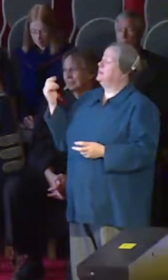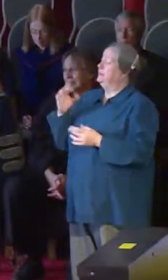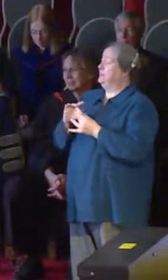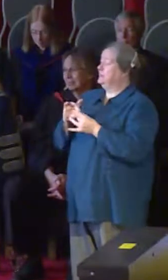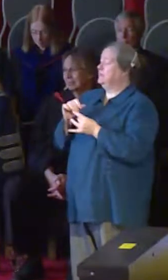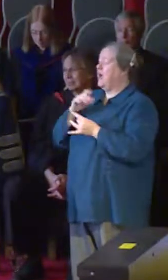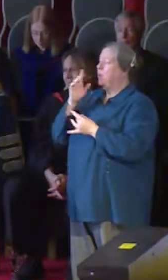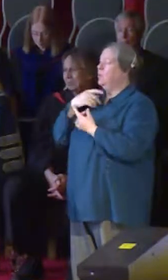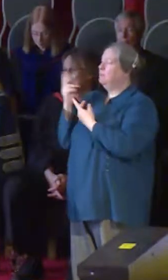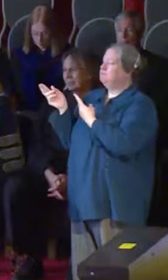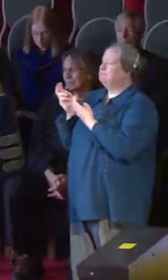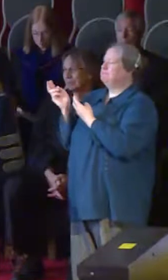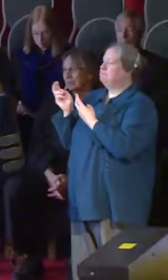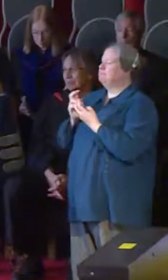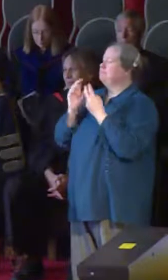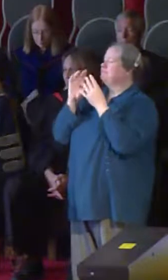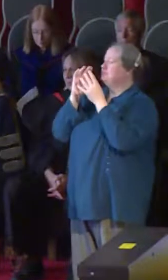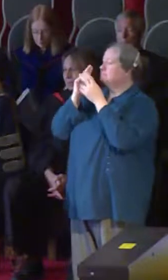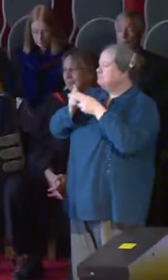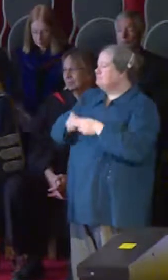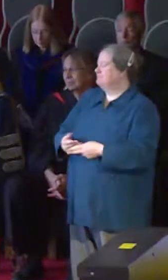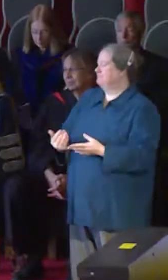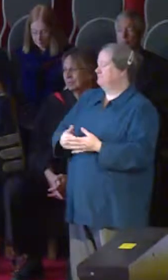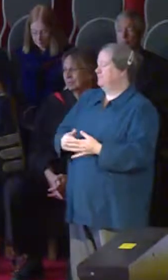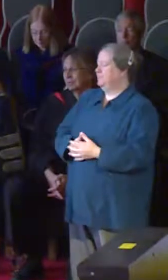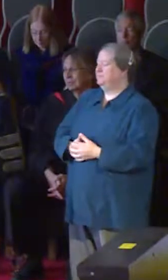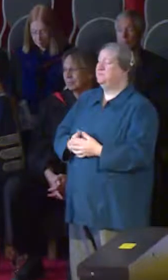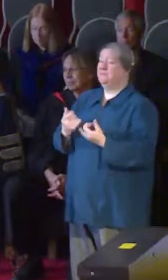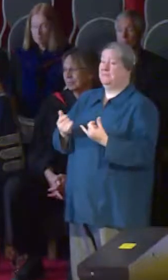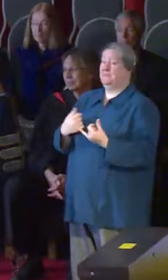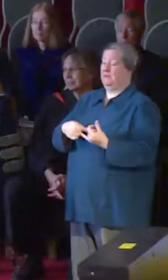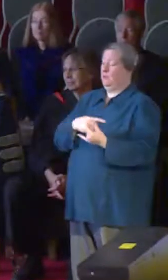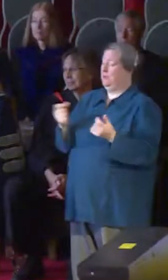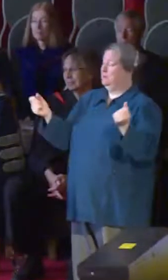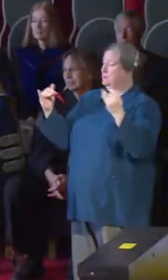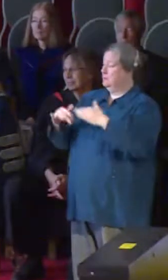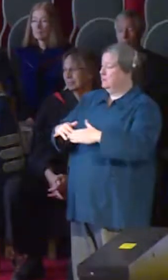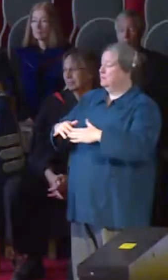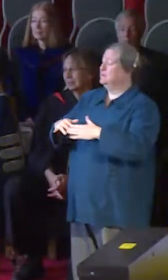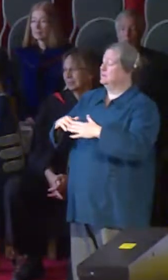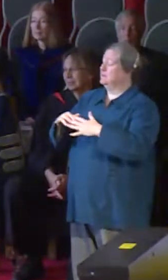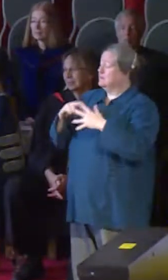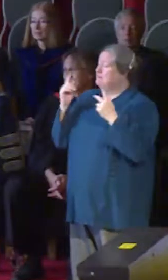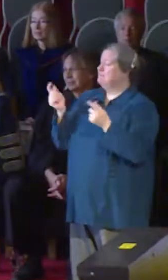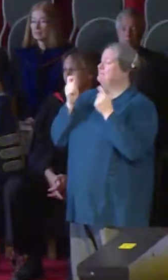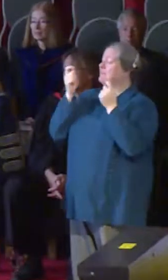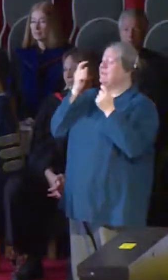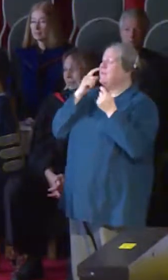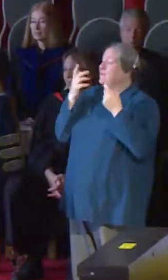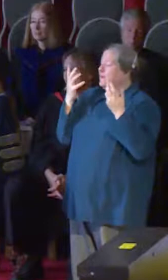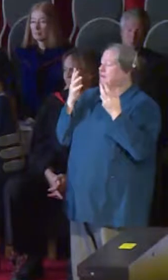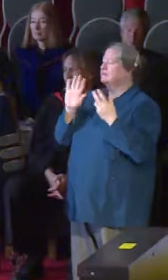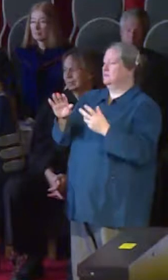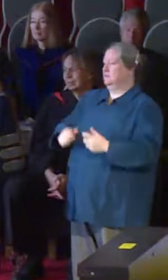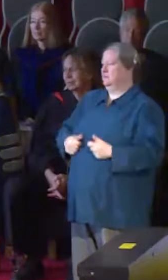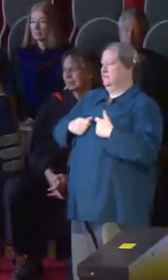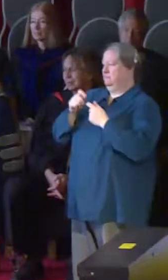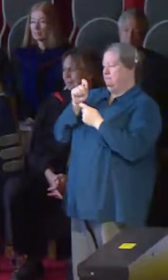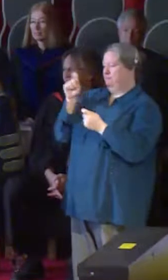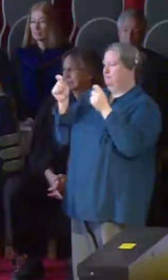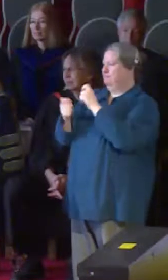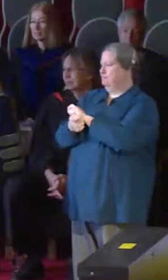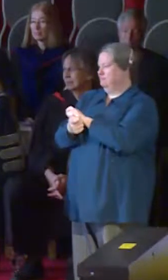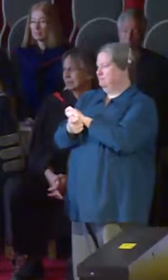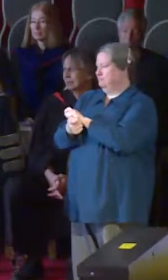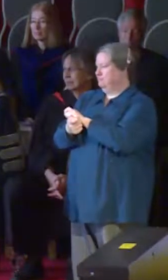presentation. Today we came together to celebrate an important transition in your life. And for many of you, I guess